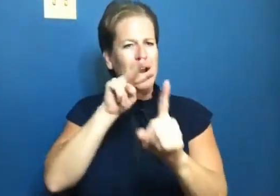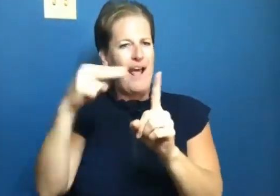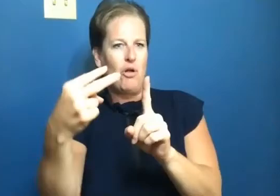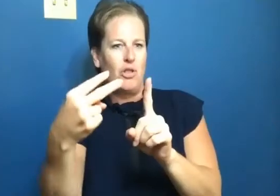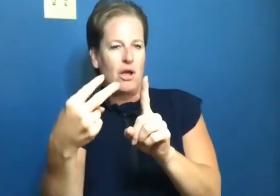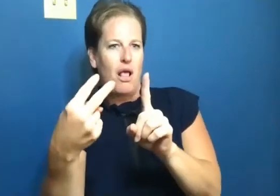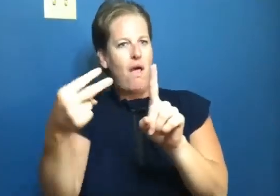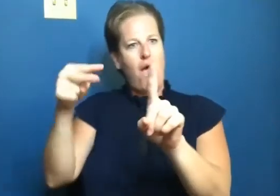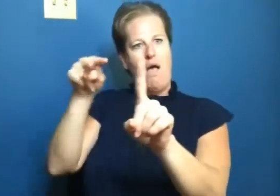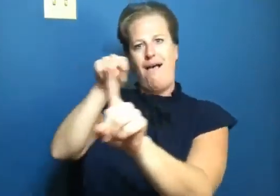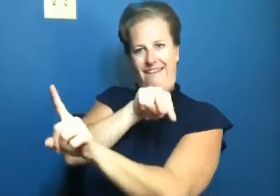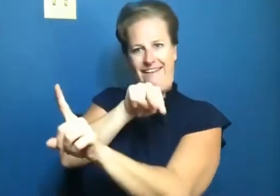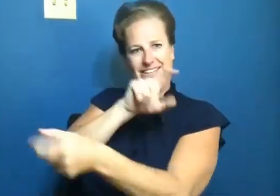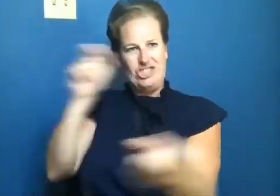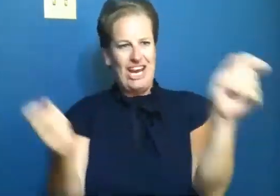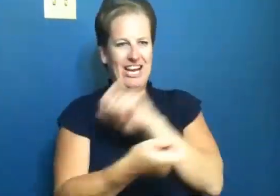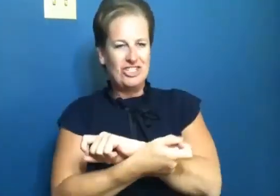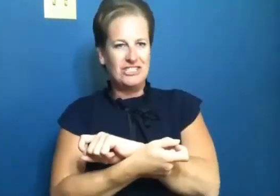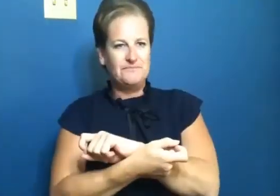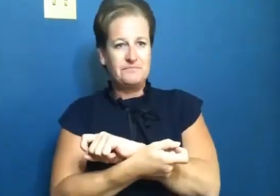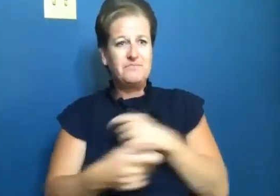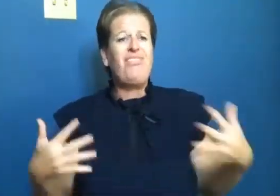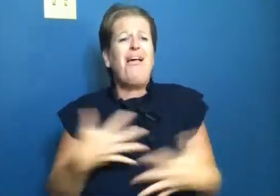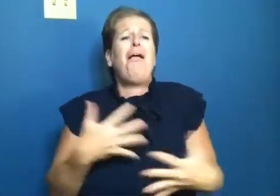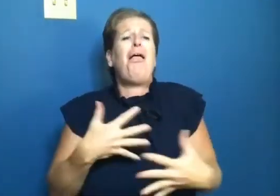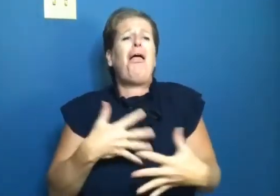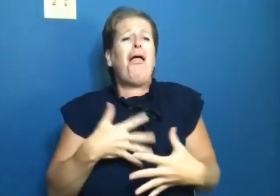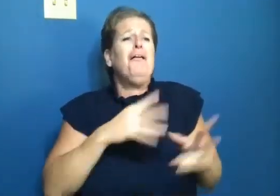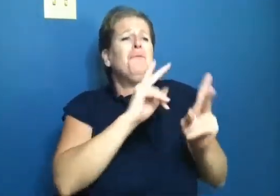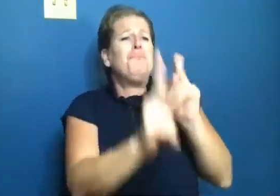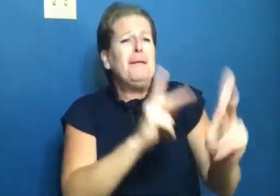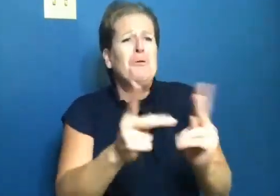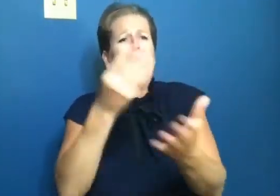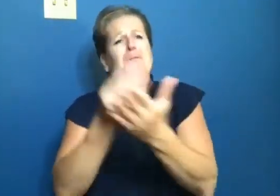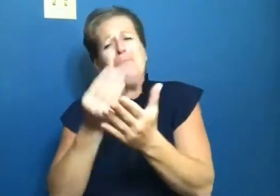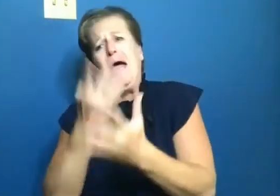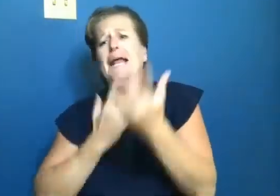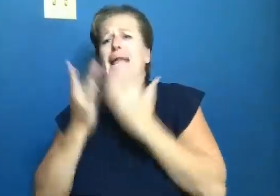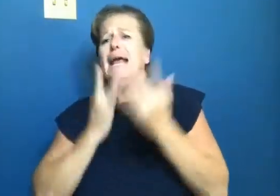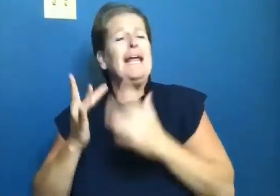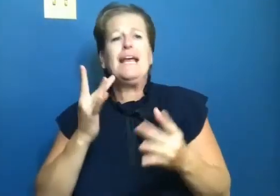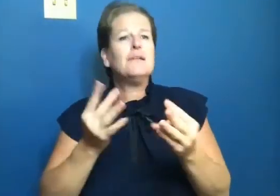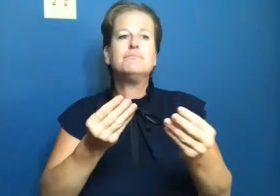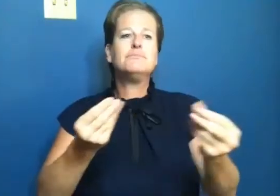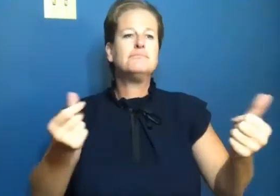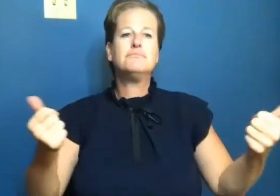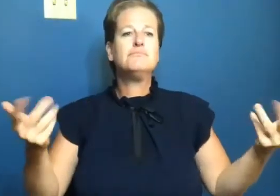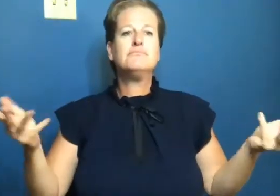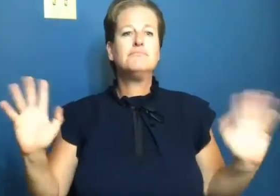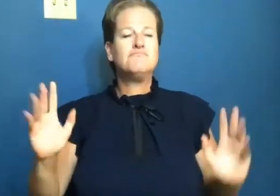change. Fear of people and of economic insecurity will leave us. We will intuitively know how to